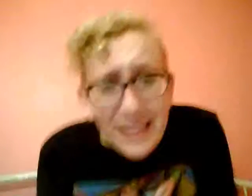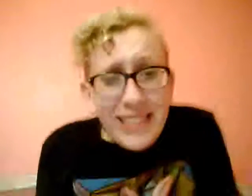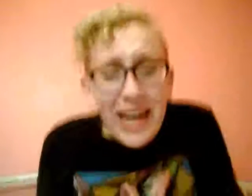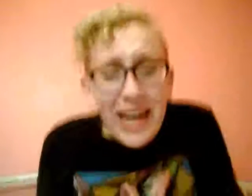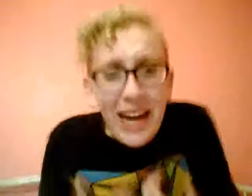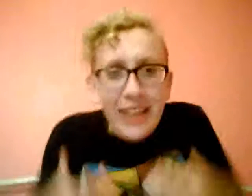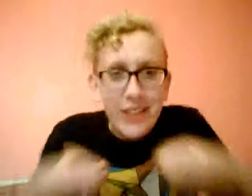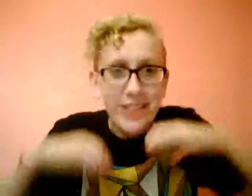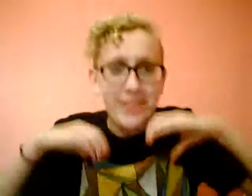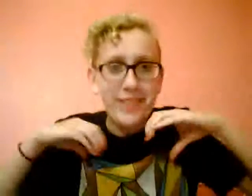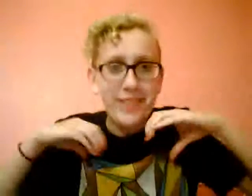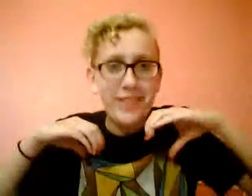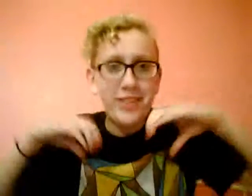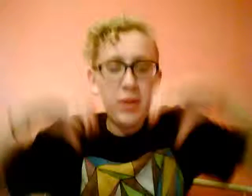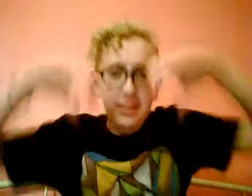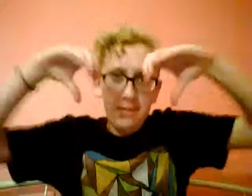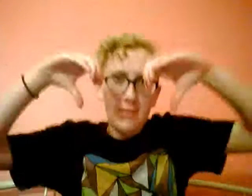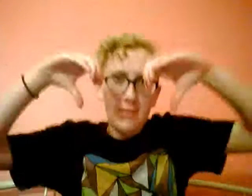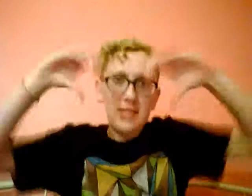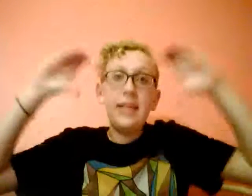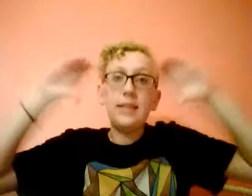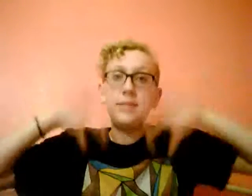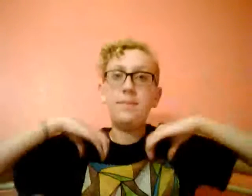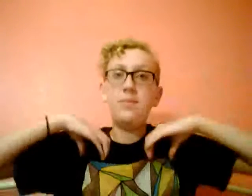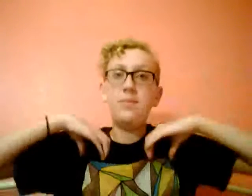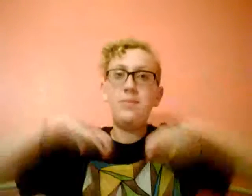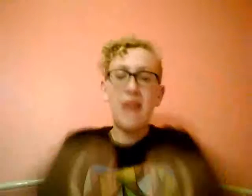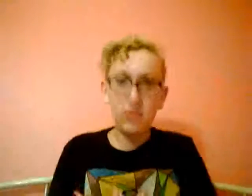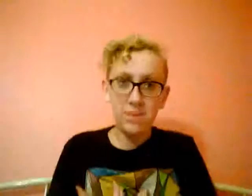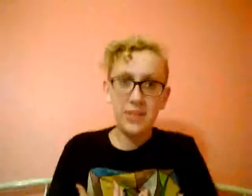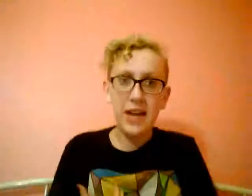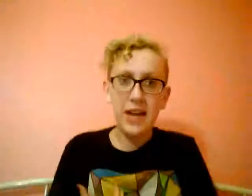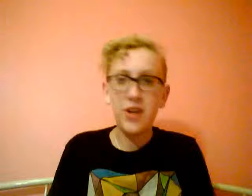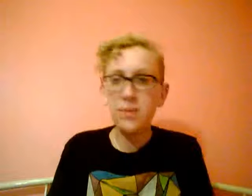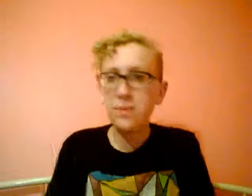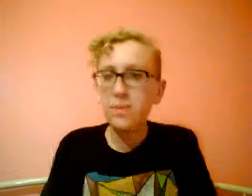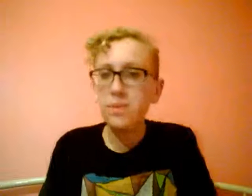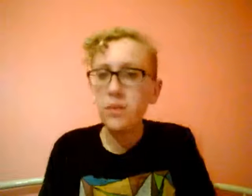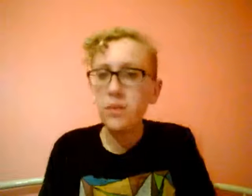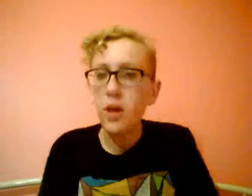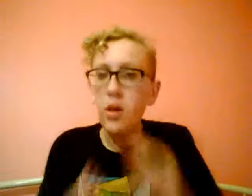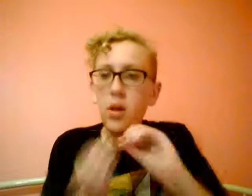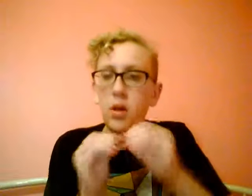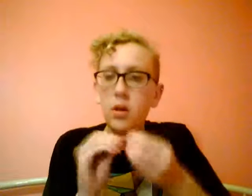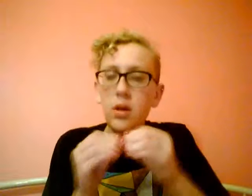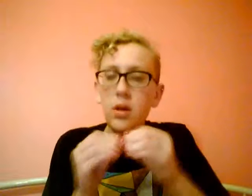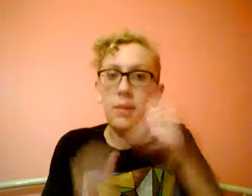Really tired. So it's C's down. Tired. Number